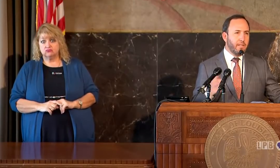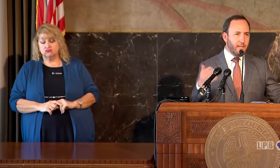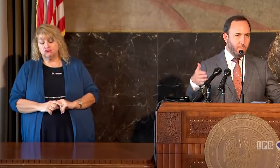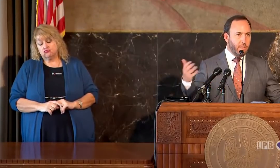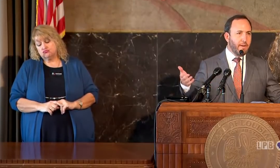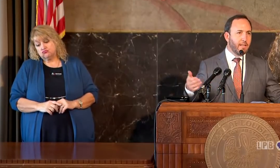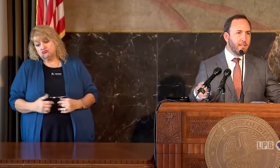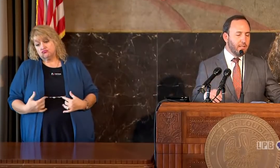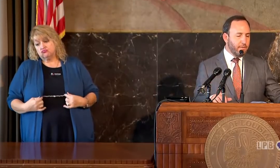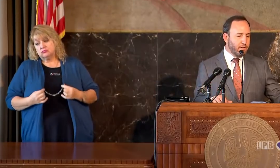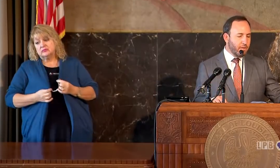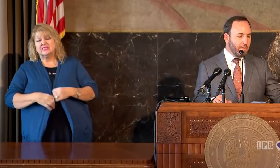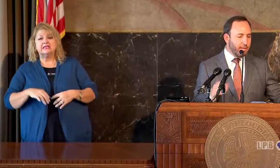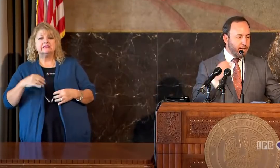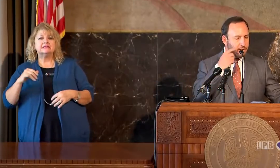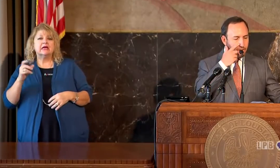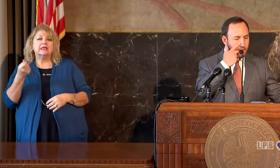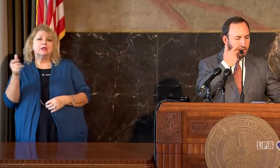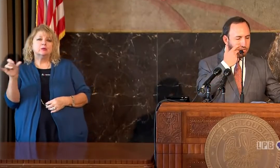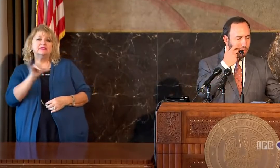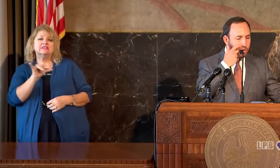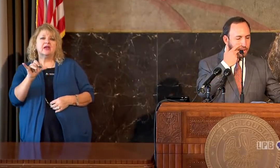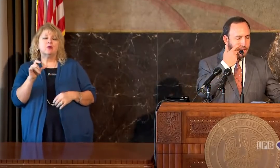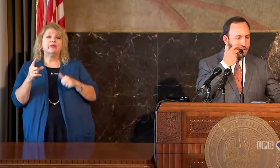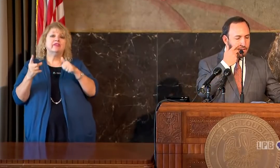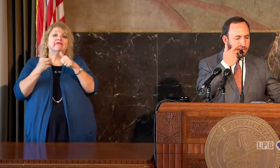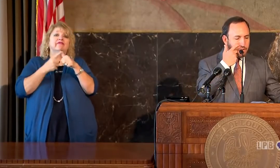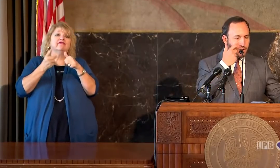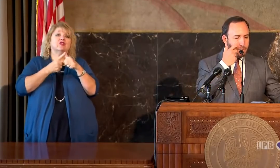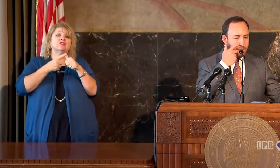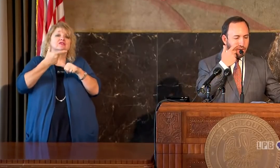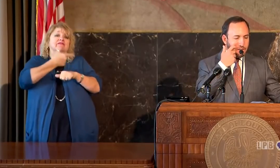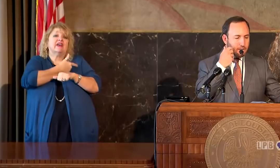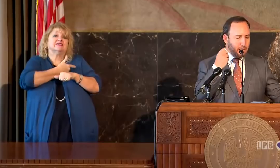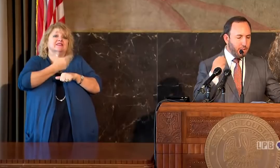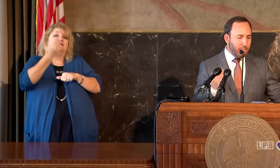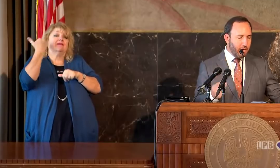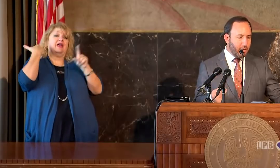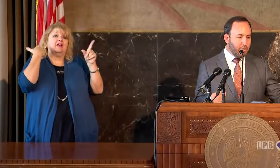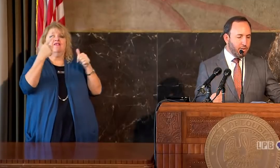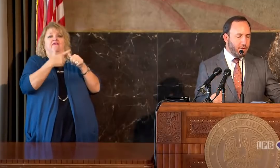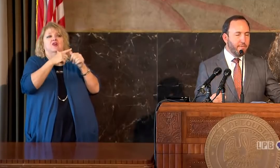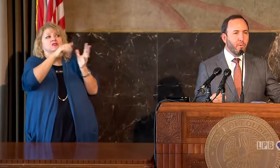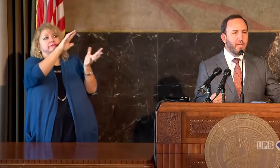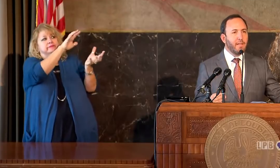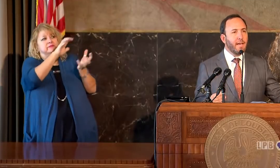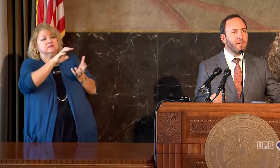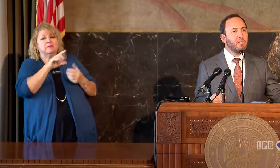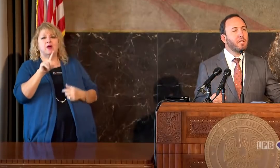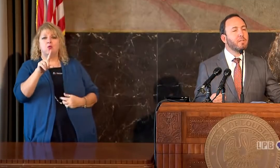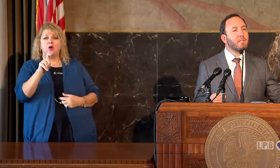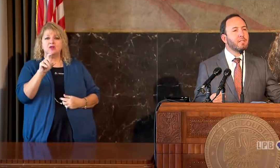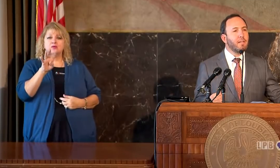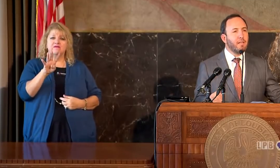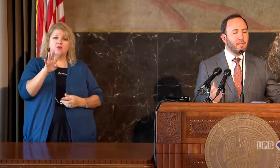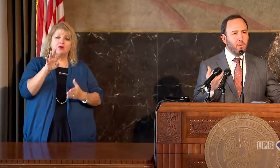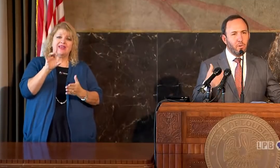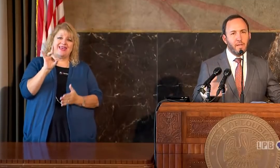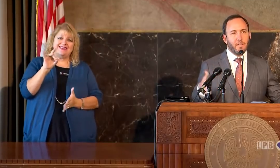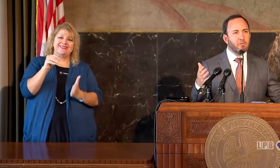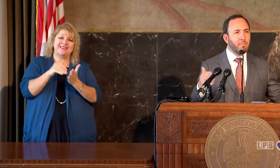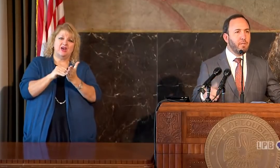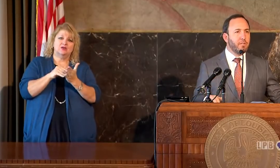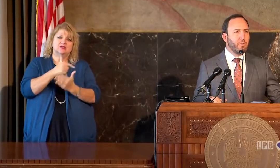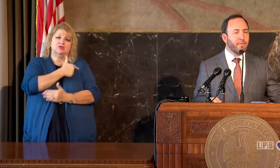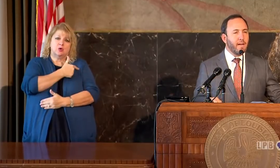to how we did when the vaccines first started getting rolling. The first allotment for us is going to be about 148,000 doses that